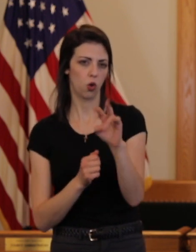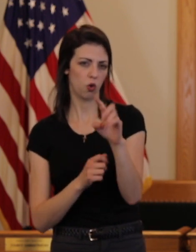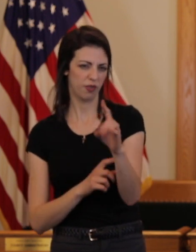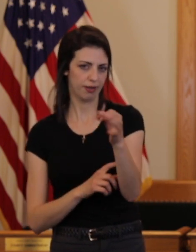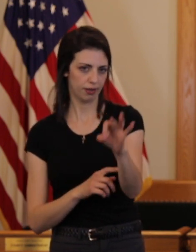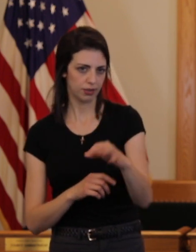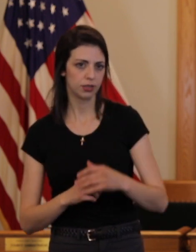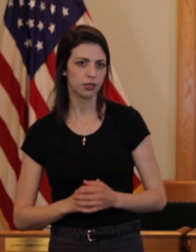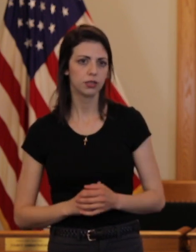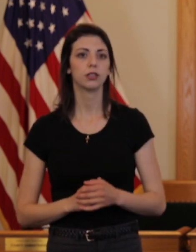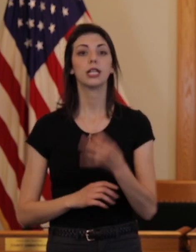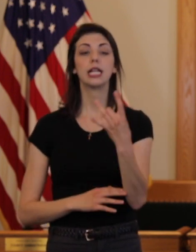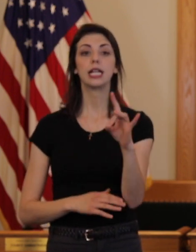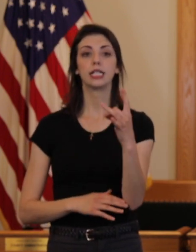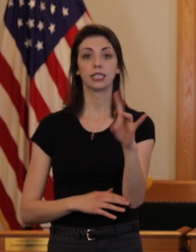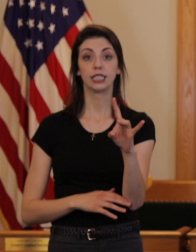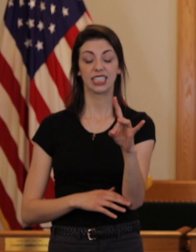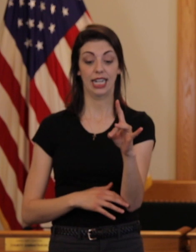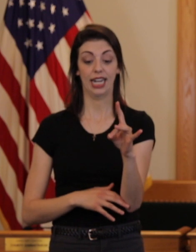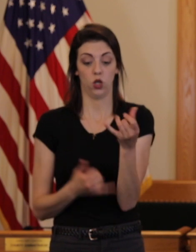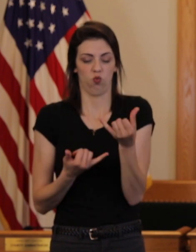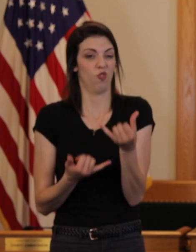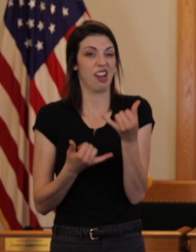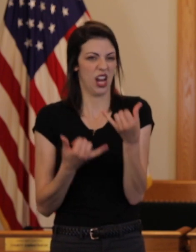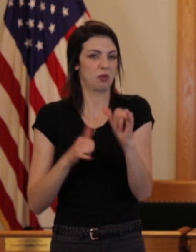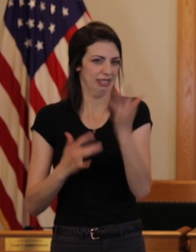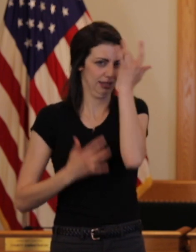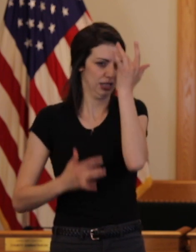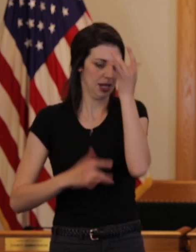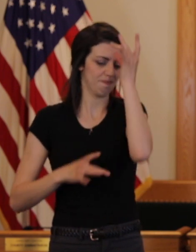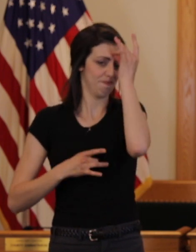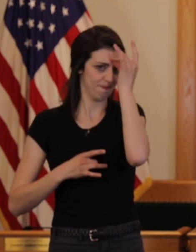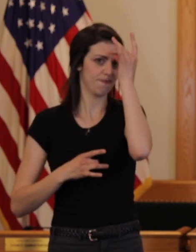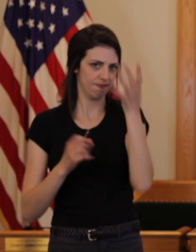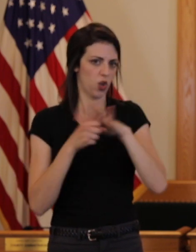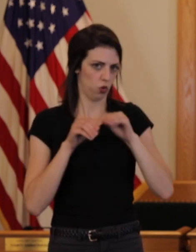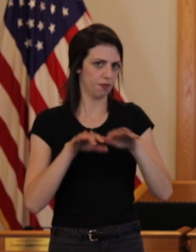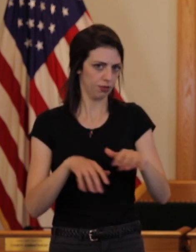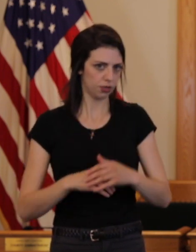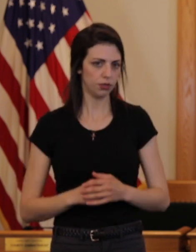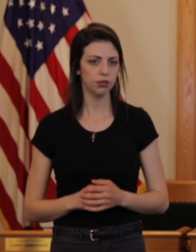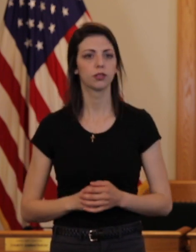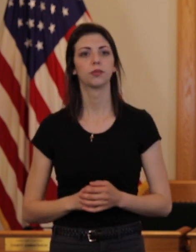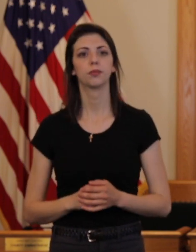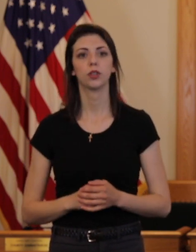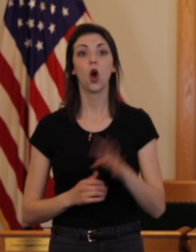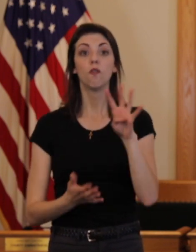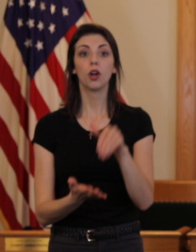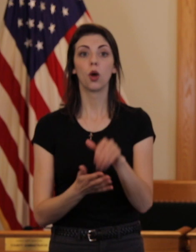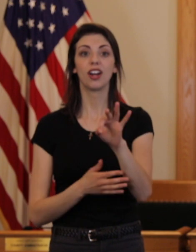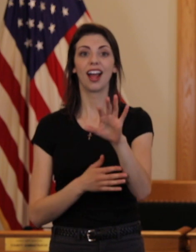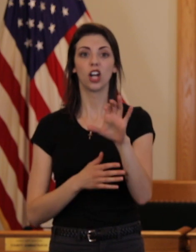COVID-19. We have 18 active positive cases of COVID-19 currently.